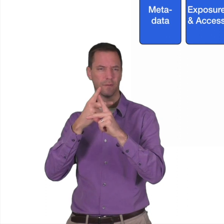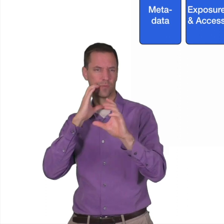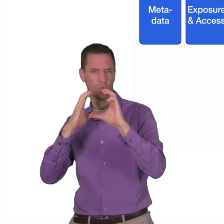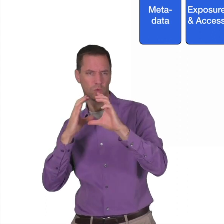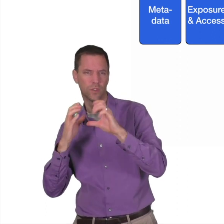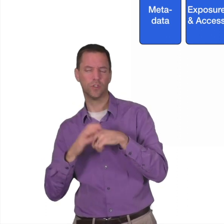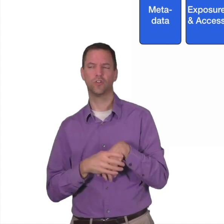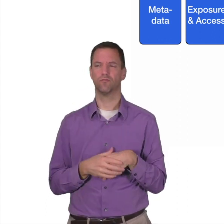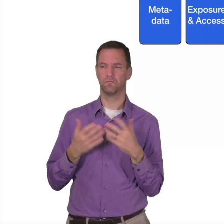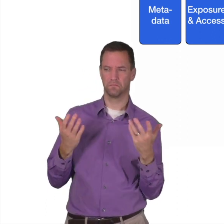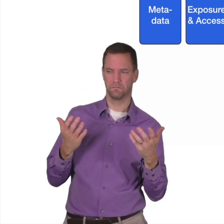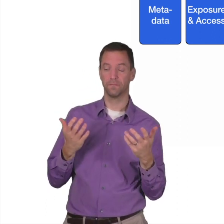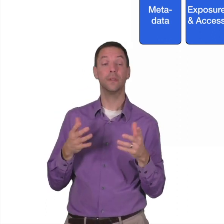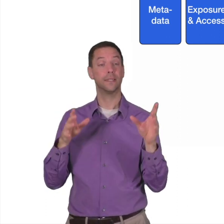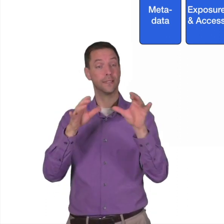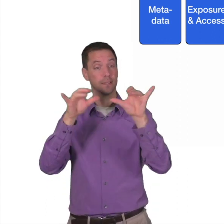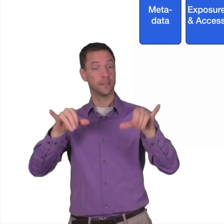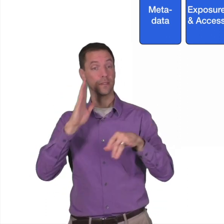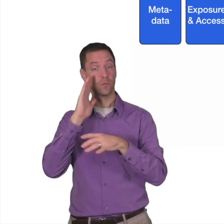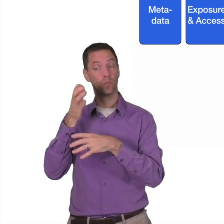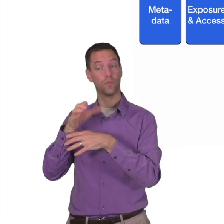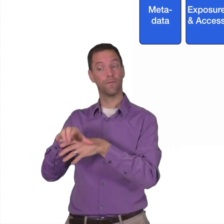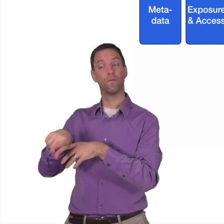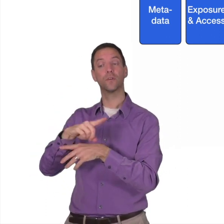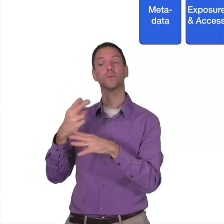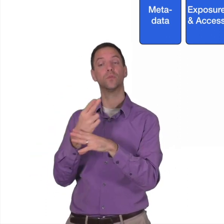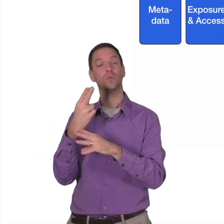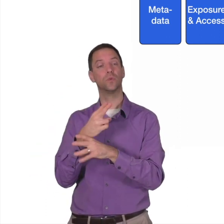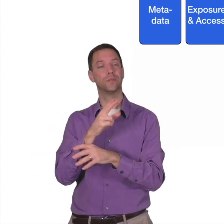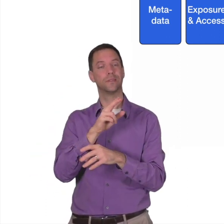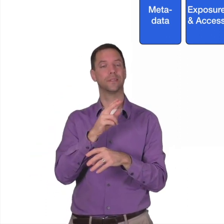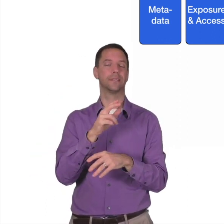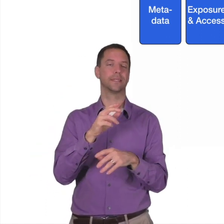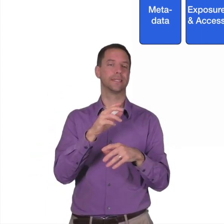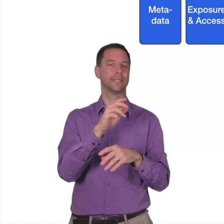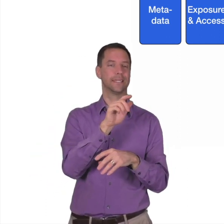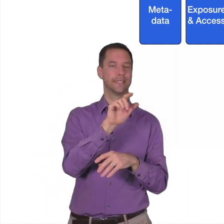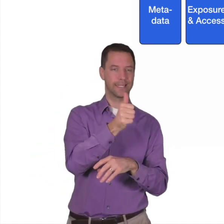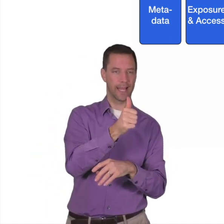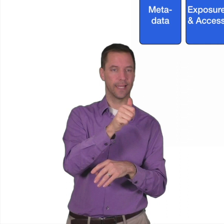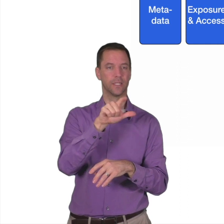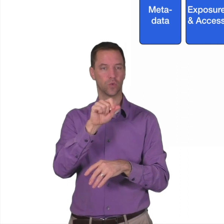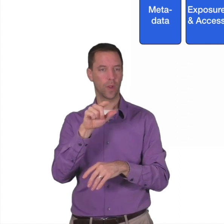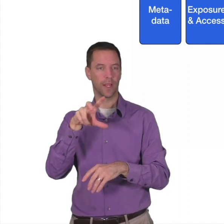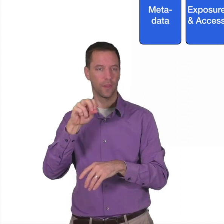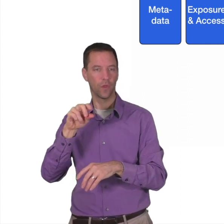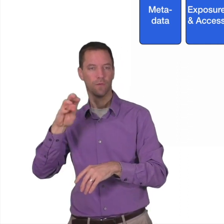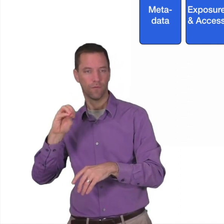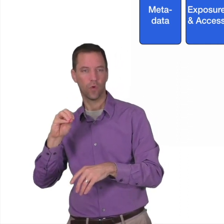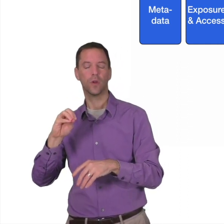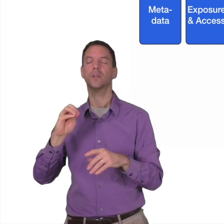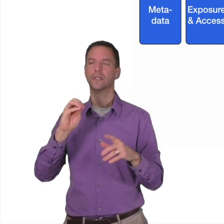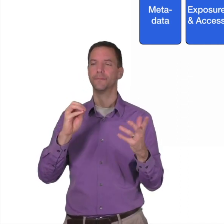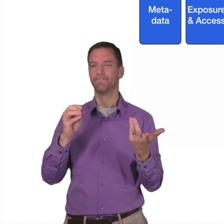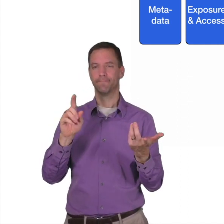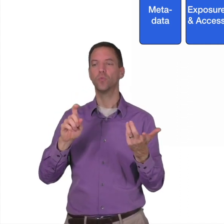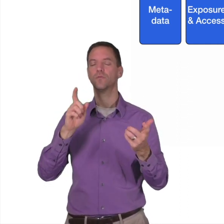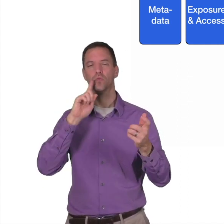these different kinds of input categories? And the system forces them to use bins of